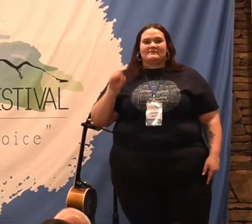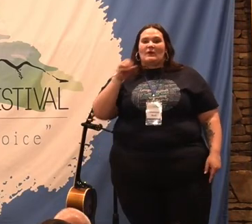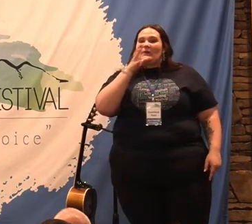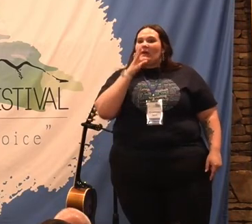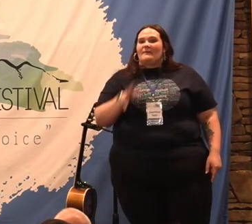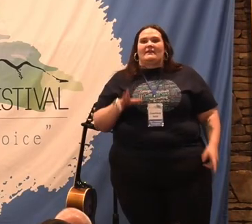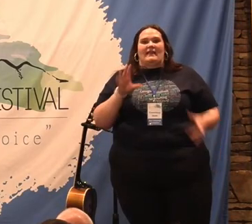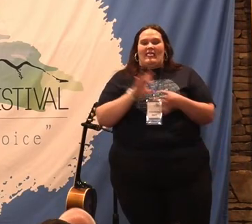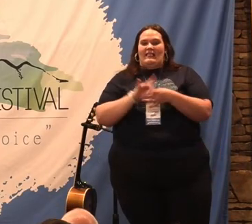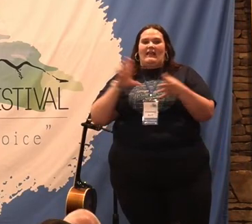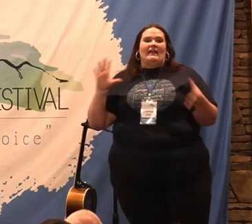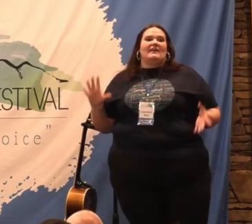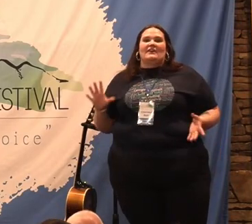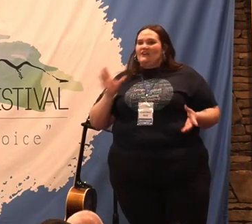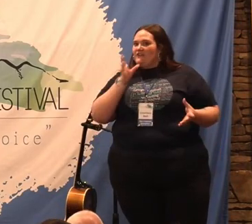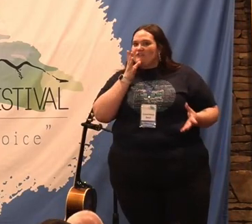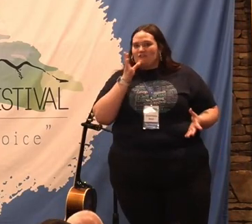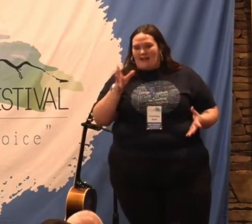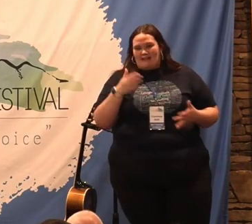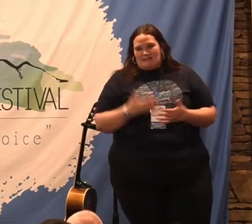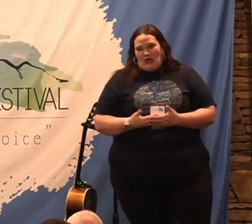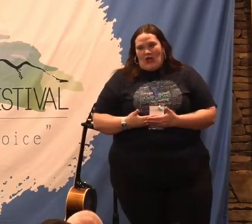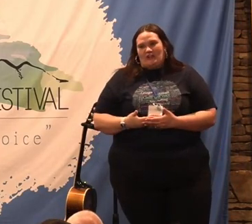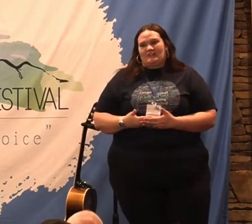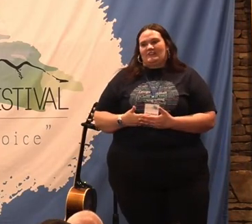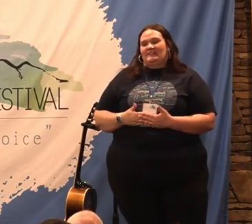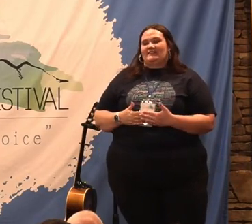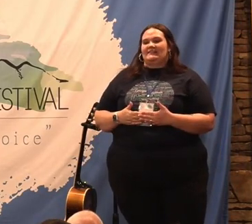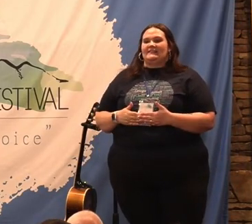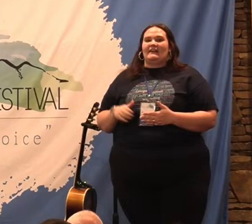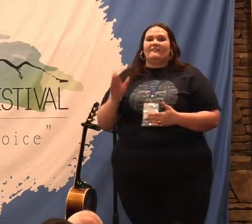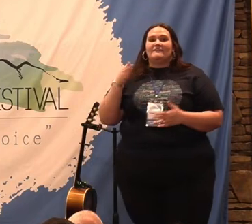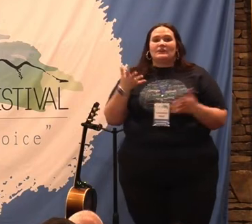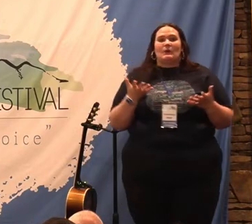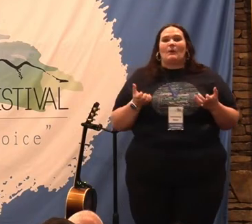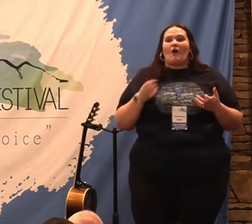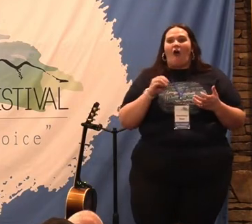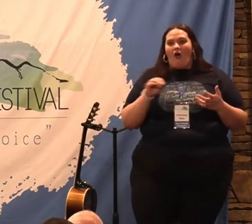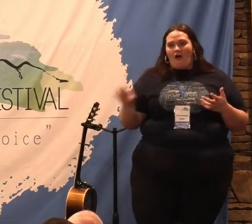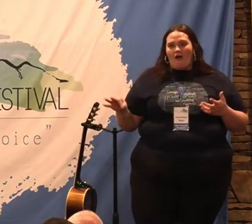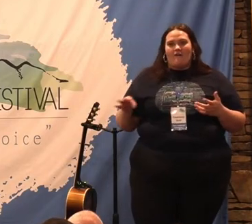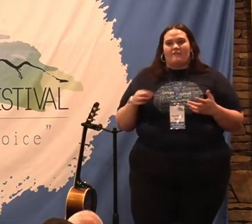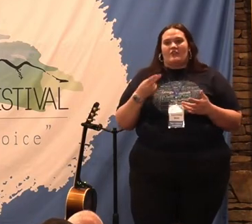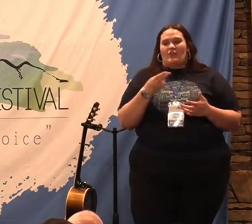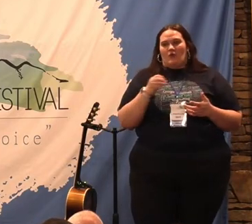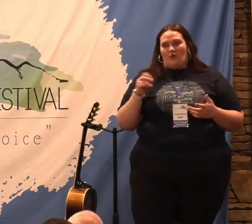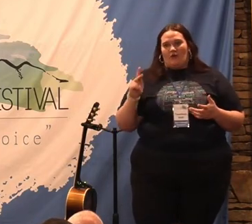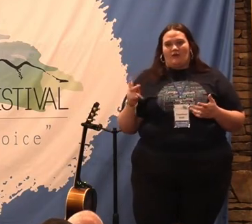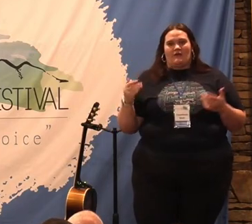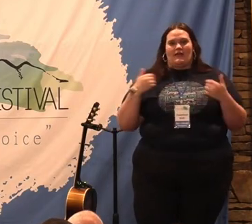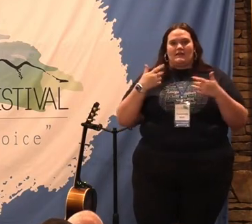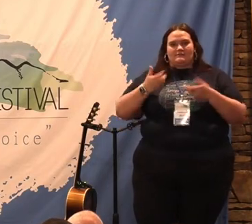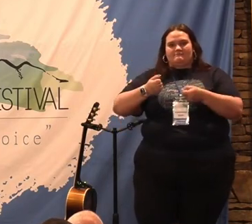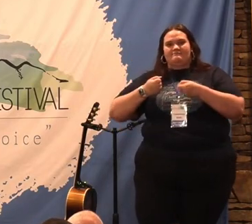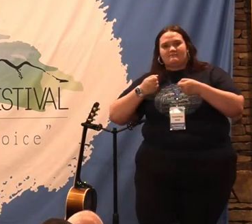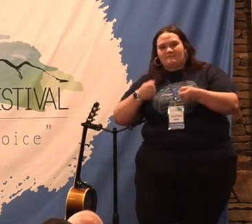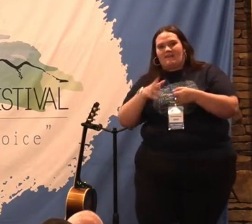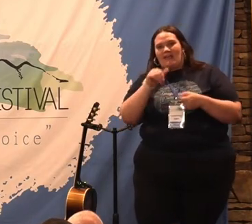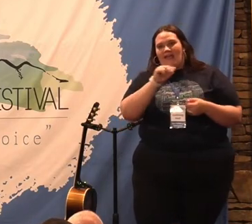let go of her granddaughter. I'm not letting go of the pole. The fish wants off the hook. We had a tug of Anne situation going